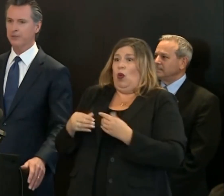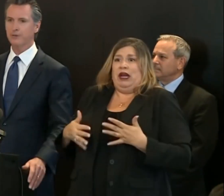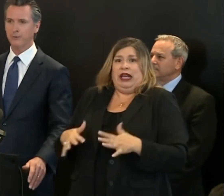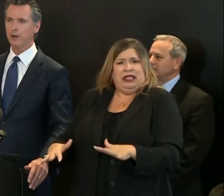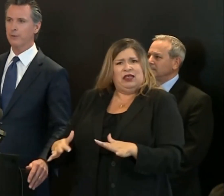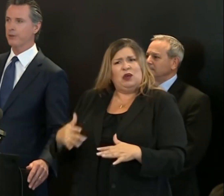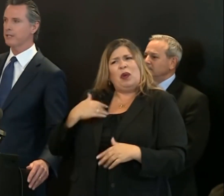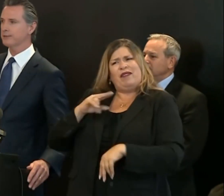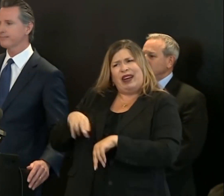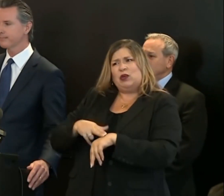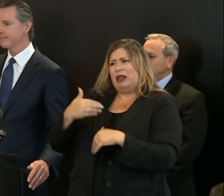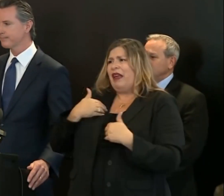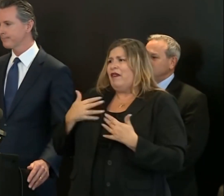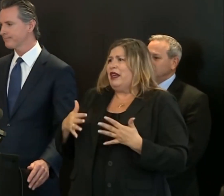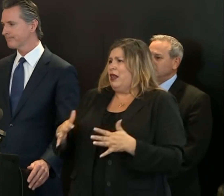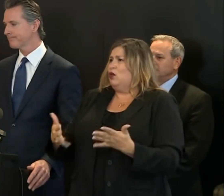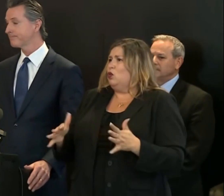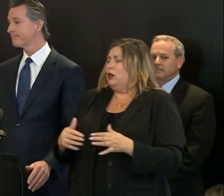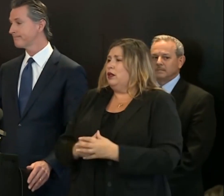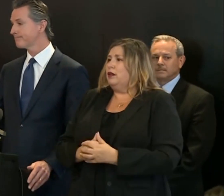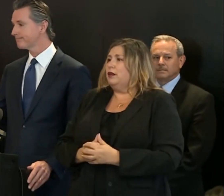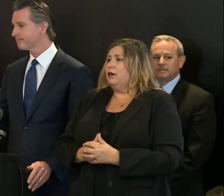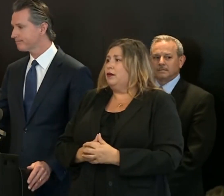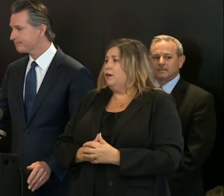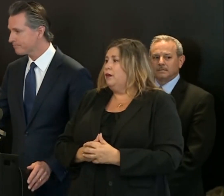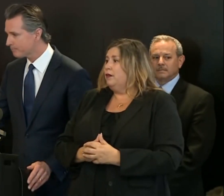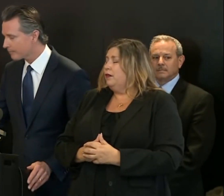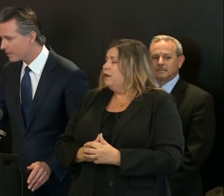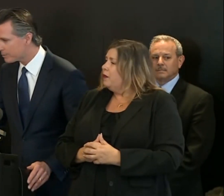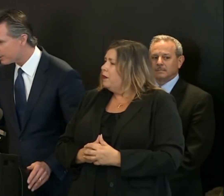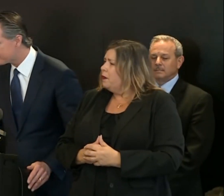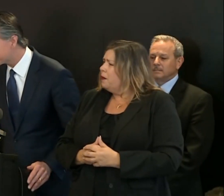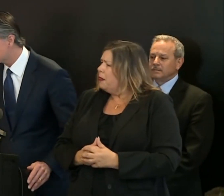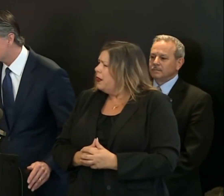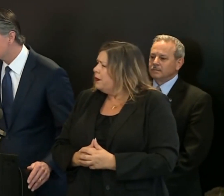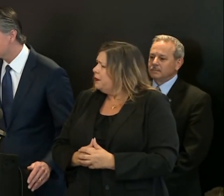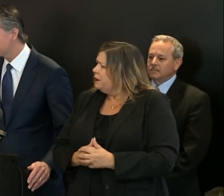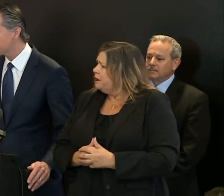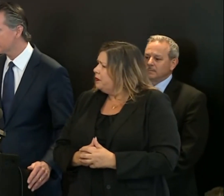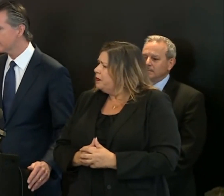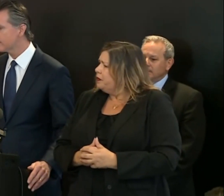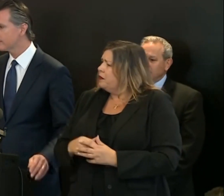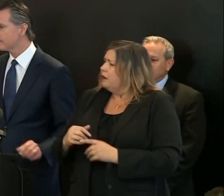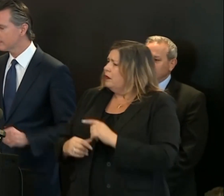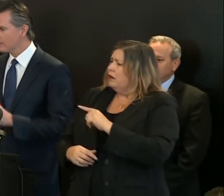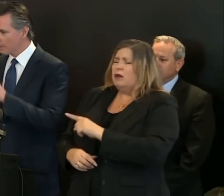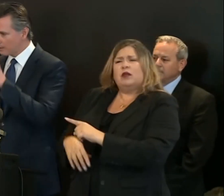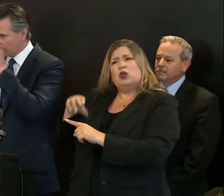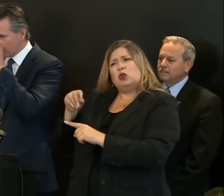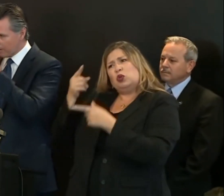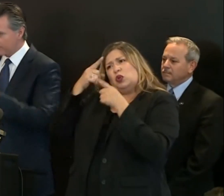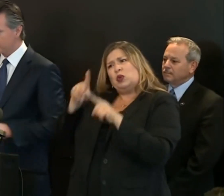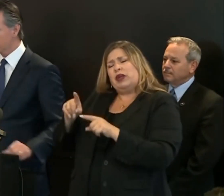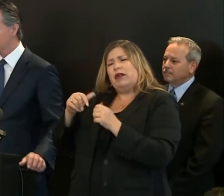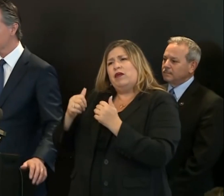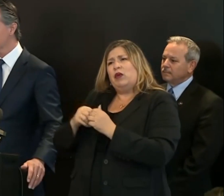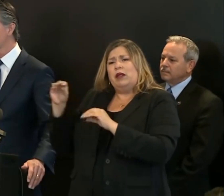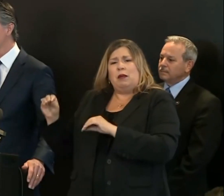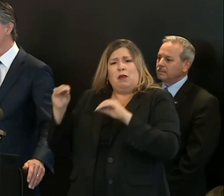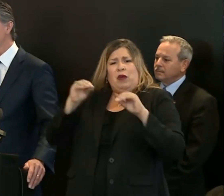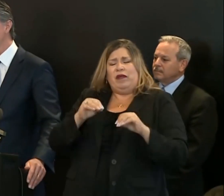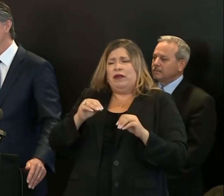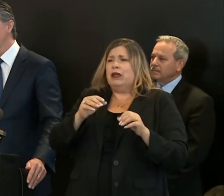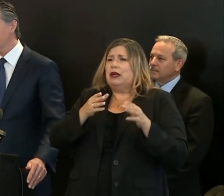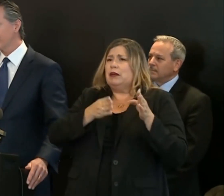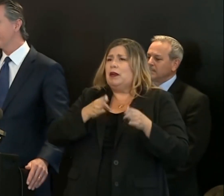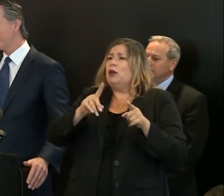naturally filtering through our communities. Since the virus can be spread. I'm sorry? Do you agree with moving patients to Costa Mesa, and are other sites under